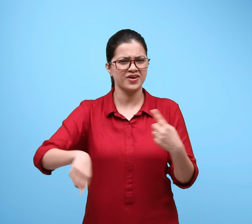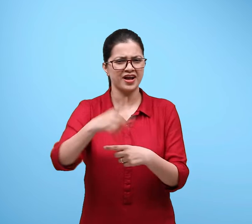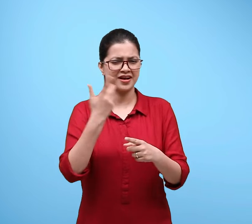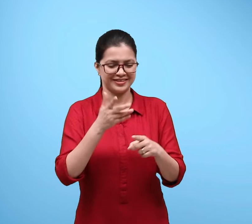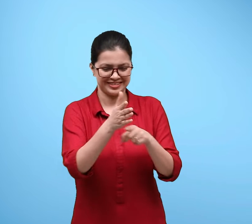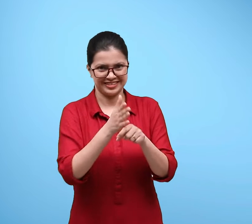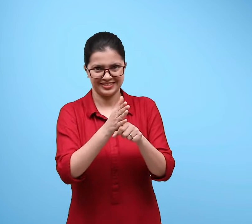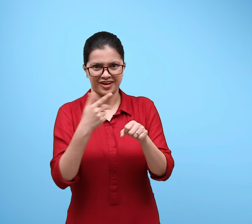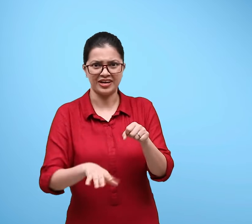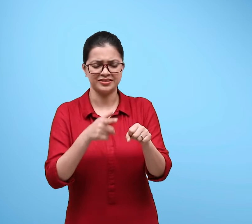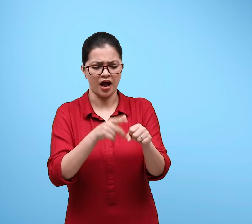What do you notice?